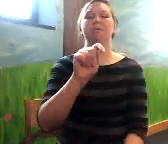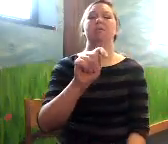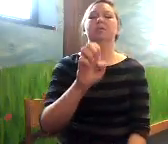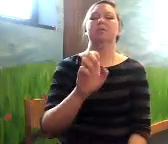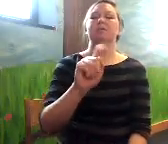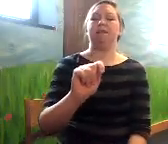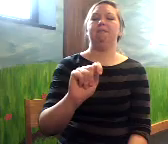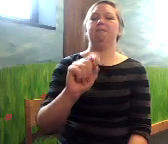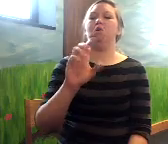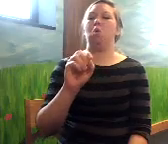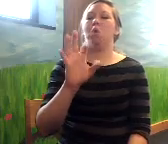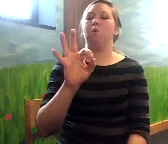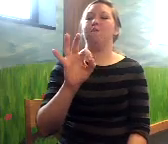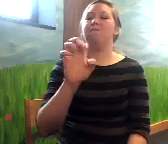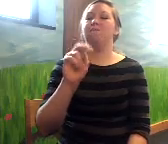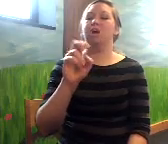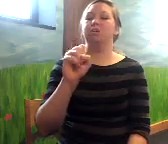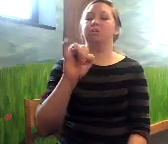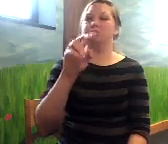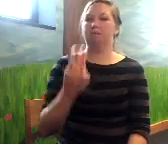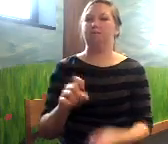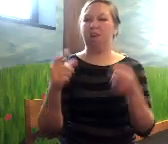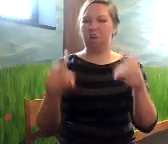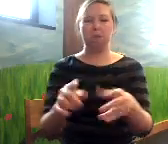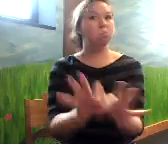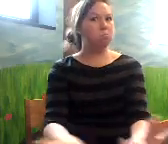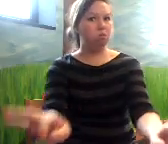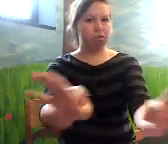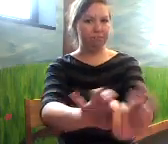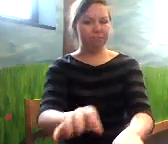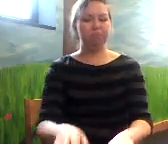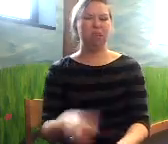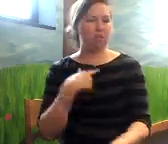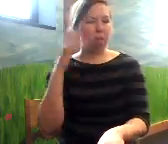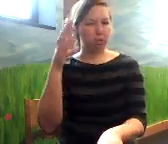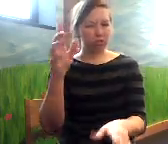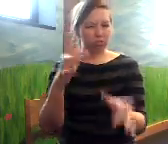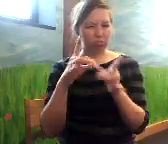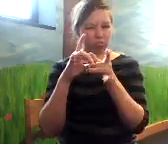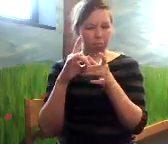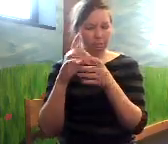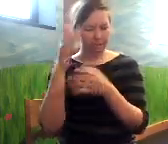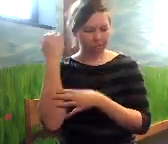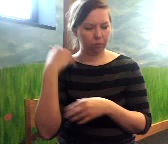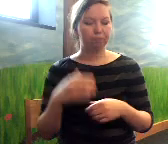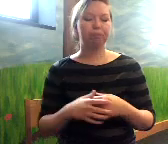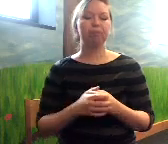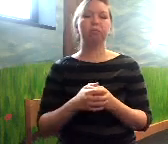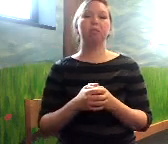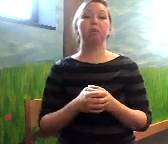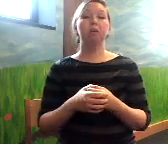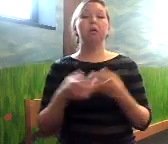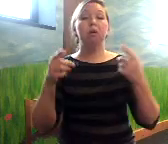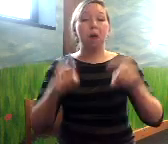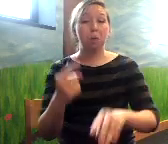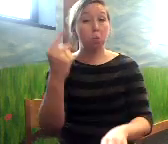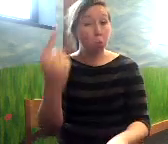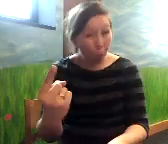bases and military installations were attacked simultaneously in the South. And so what that does